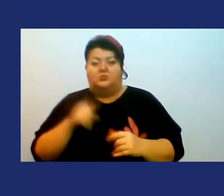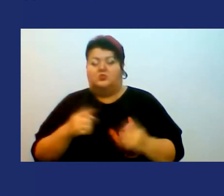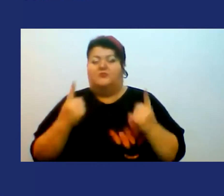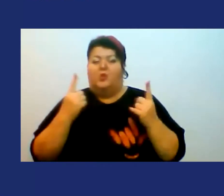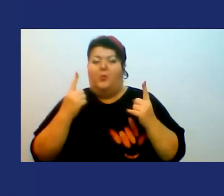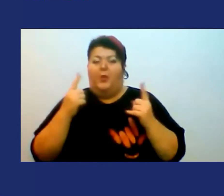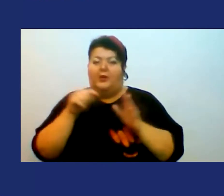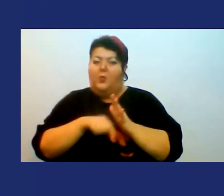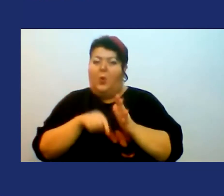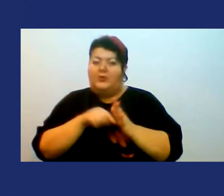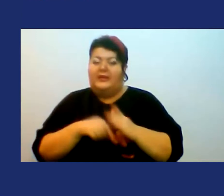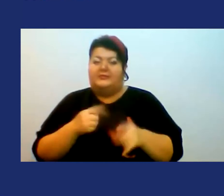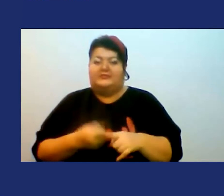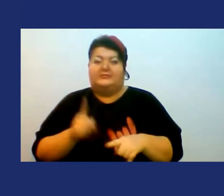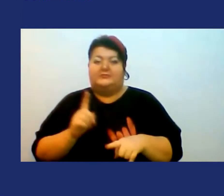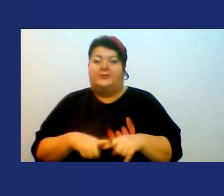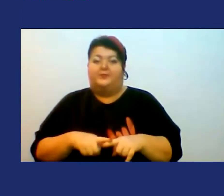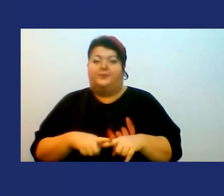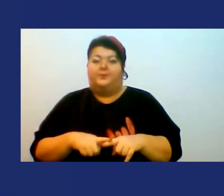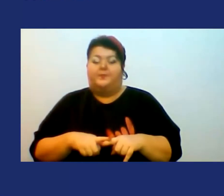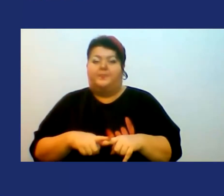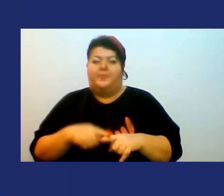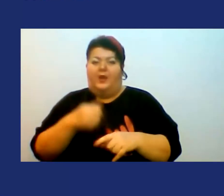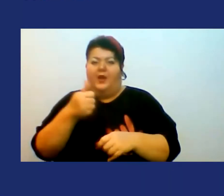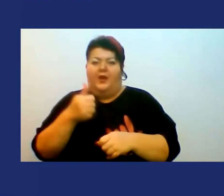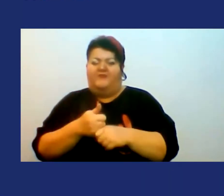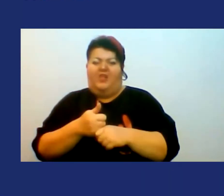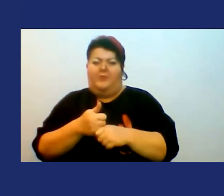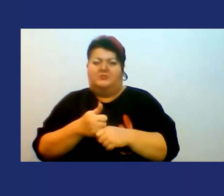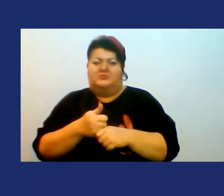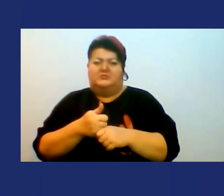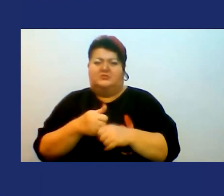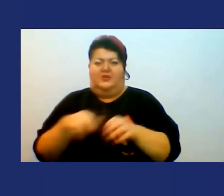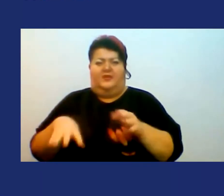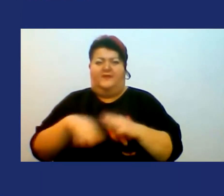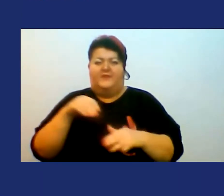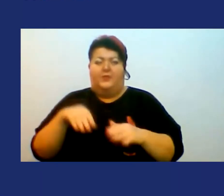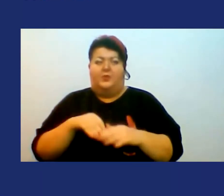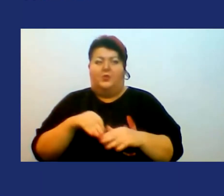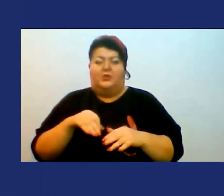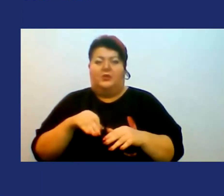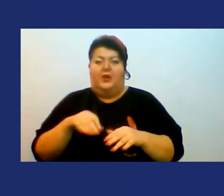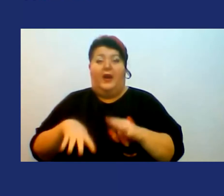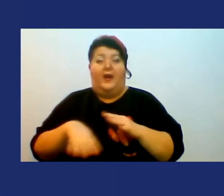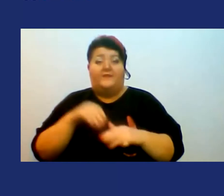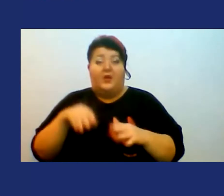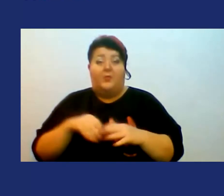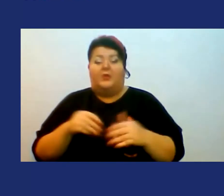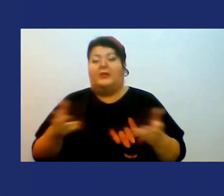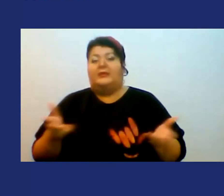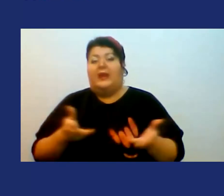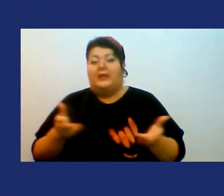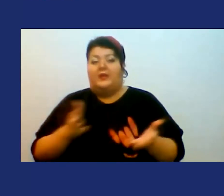for about 2 hours. I think in the global, against the backdrop